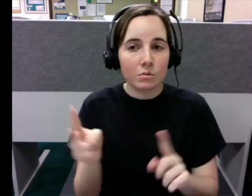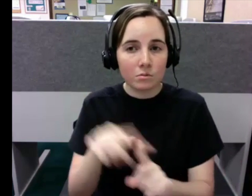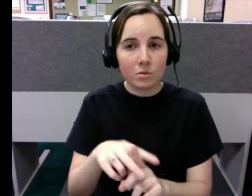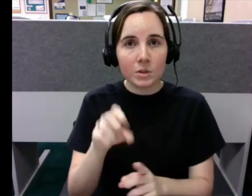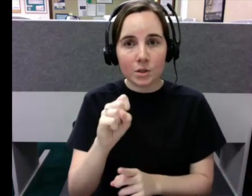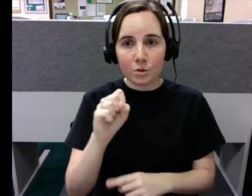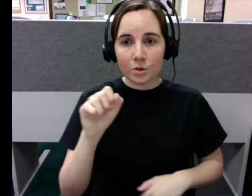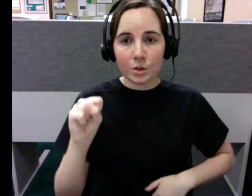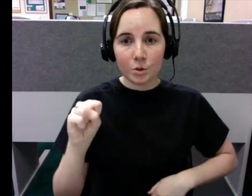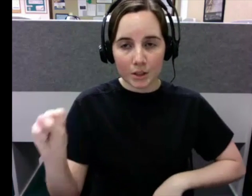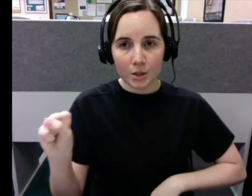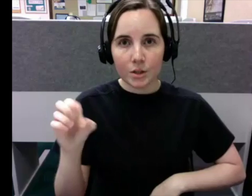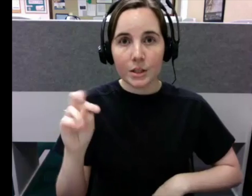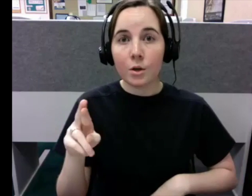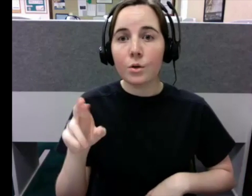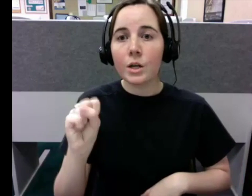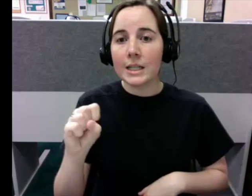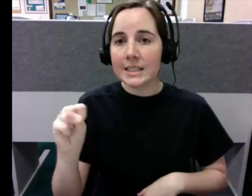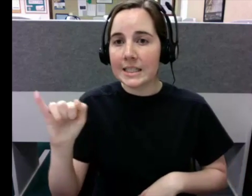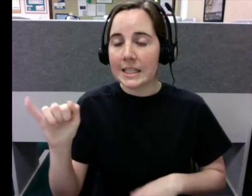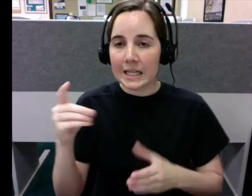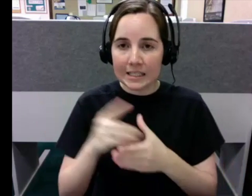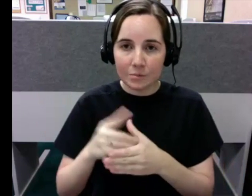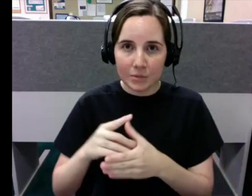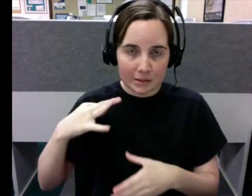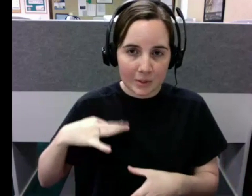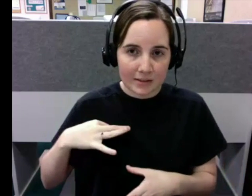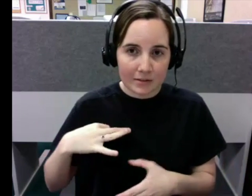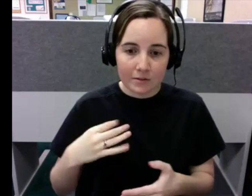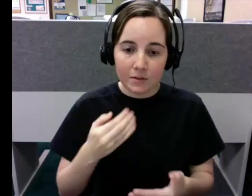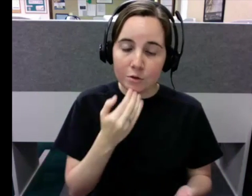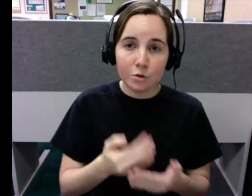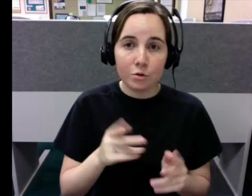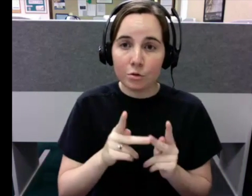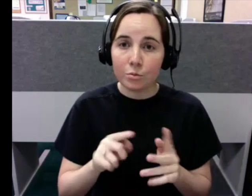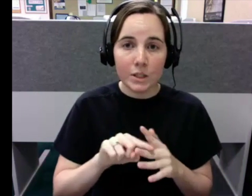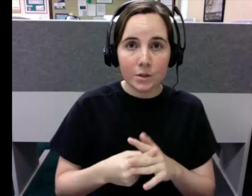or SSI disability benefits, a good place to start is